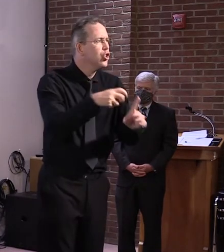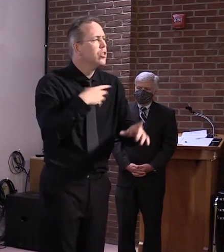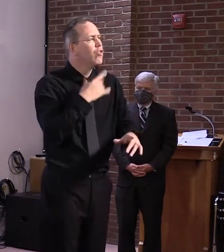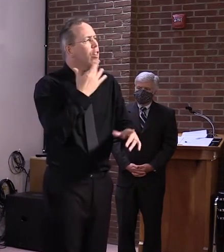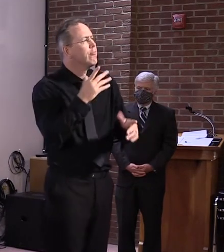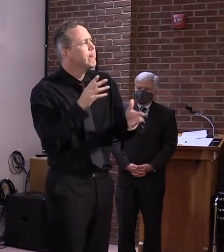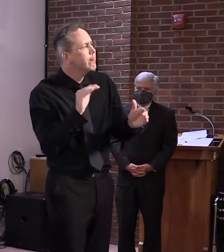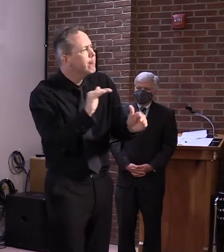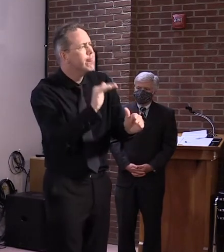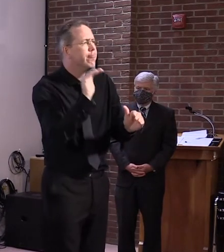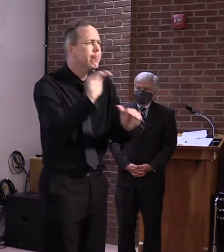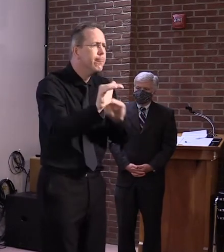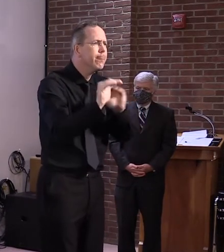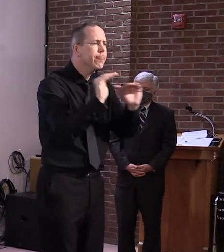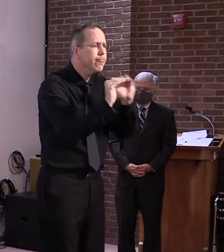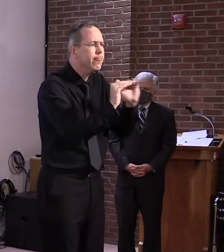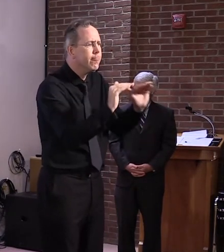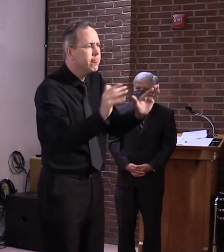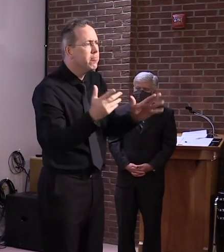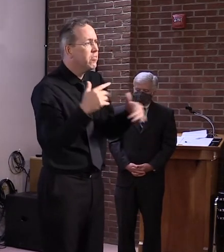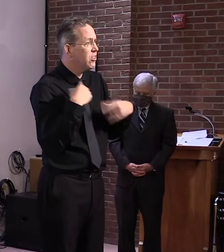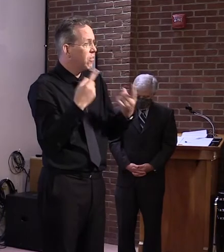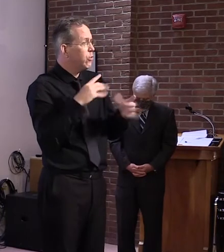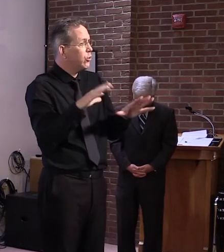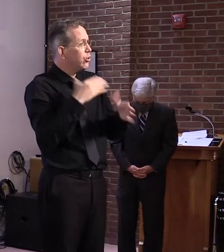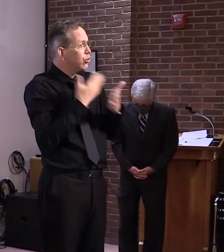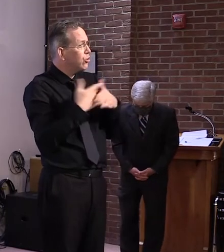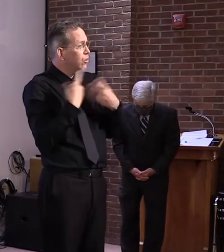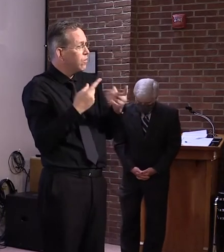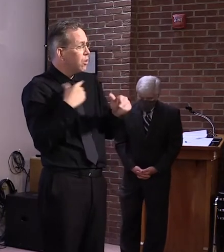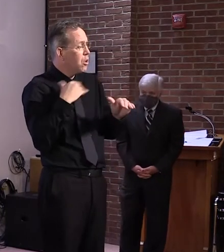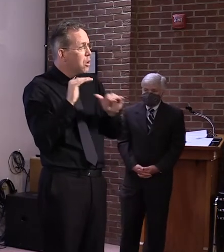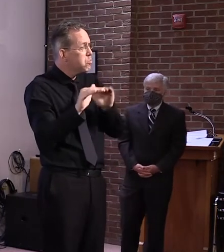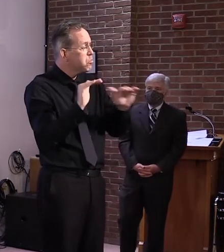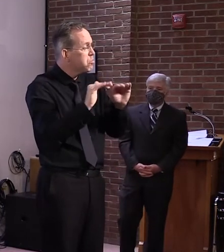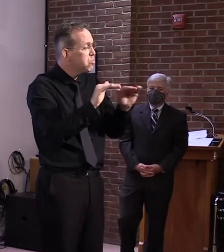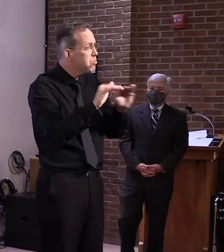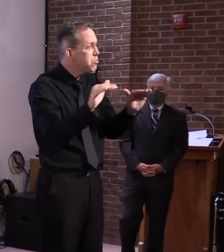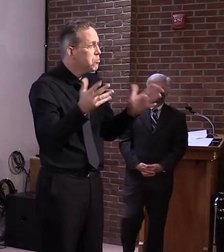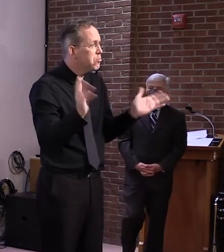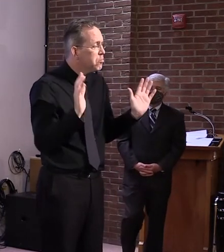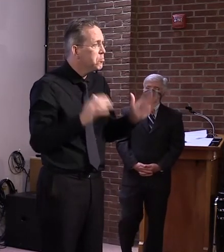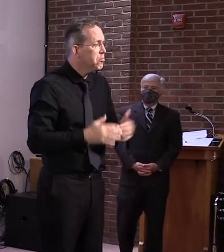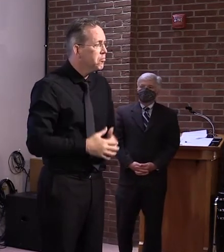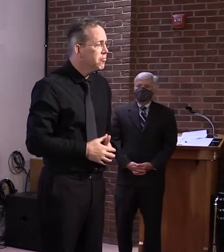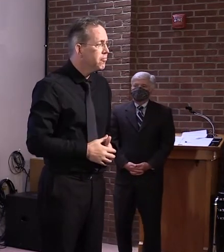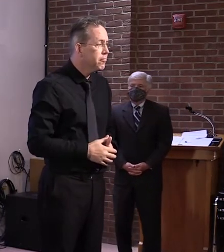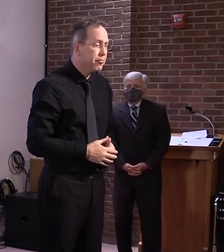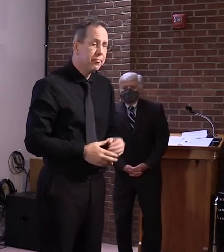been fairly successful, I would say. All right, great. Thank you.